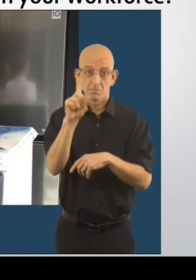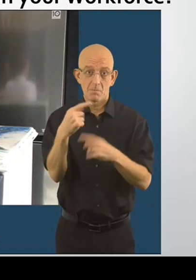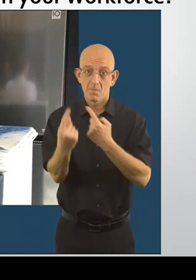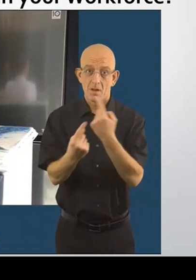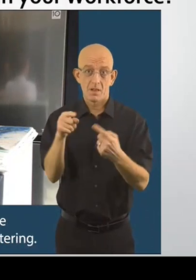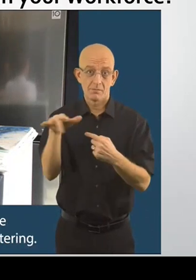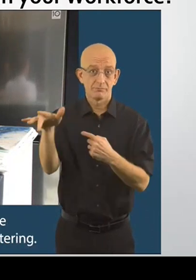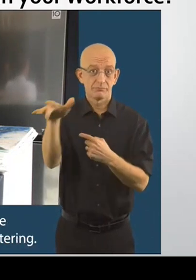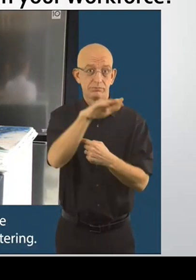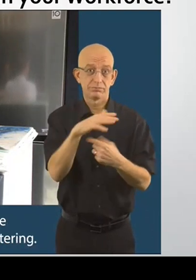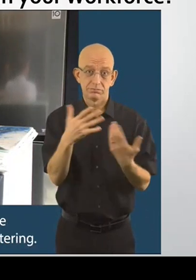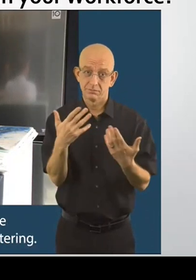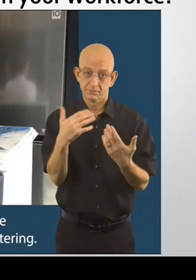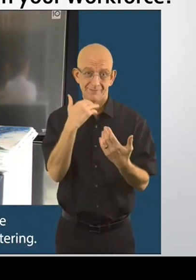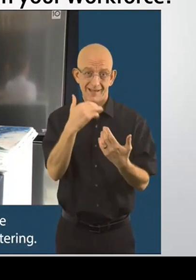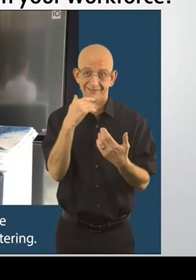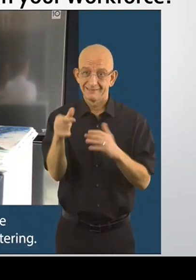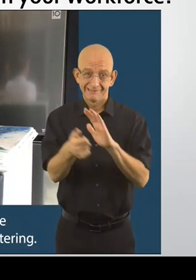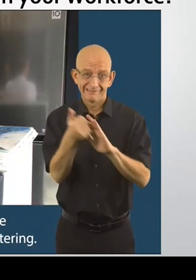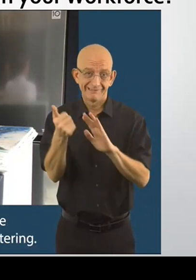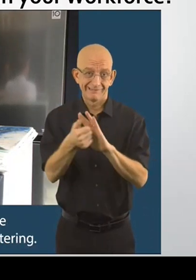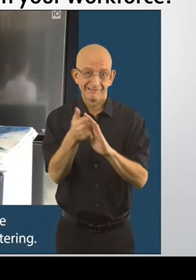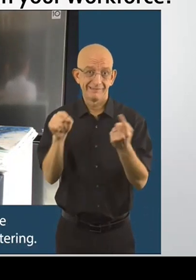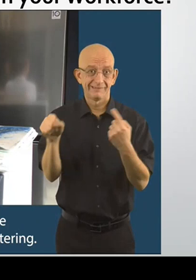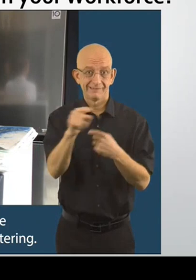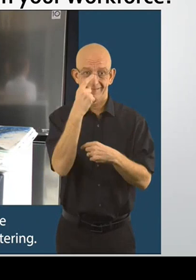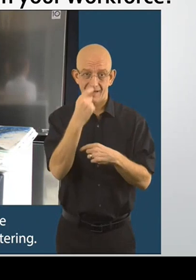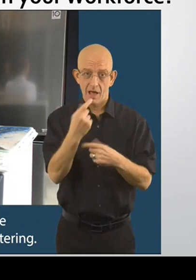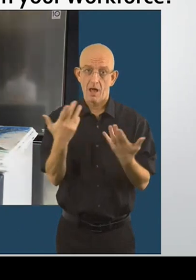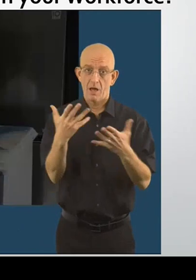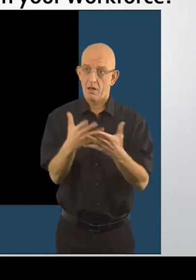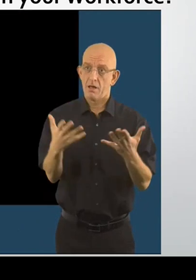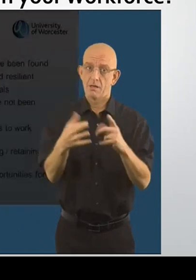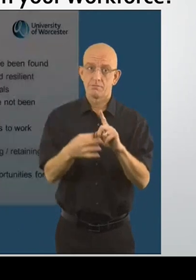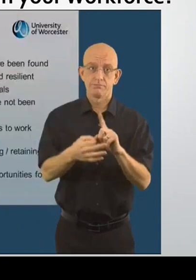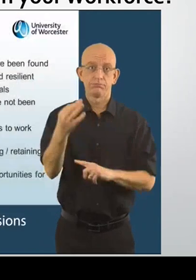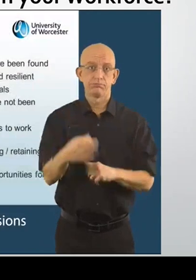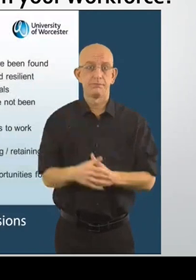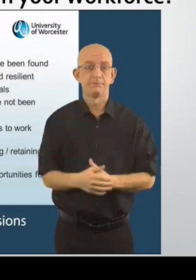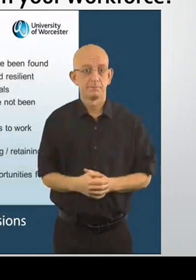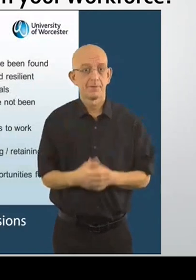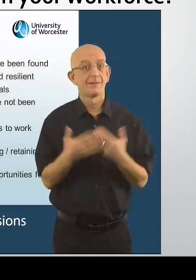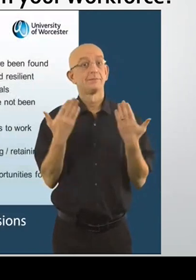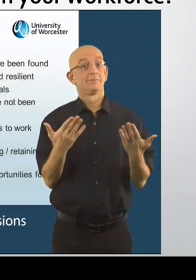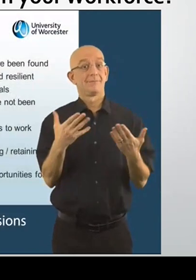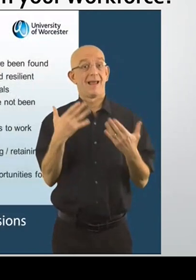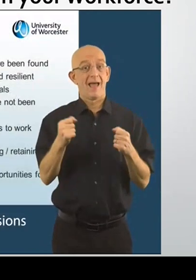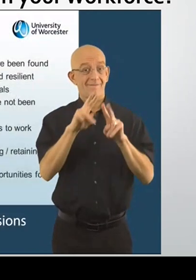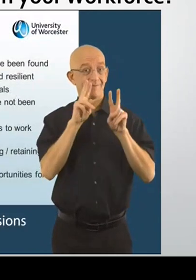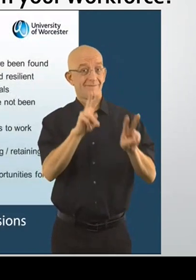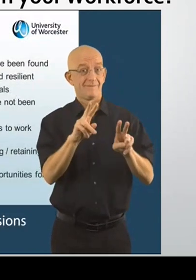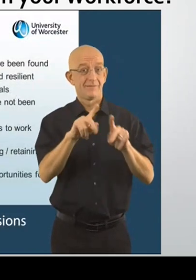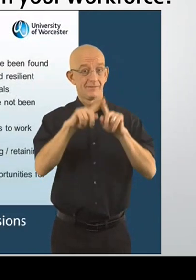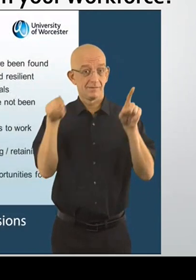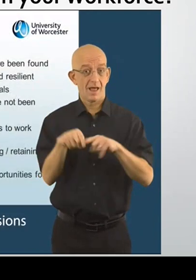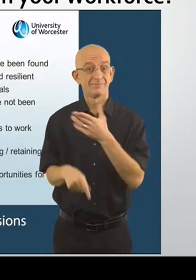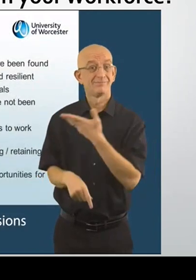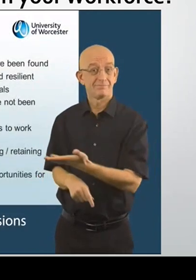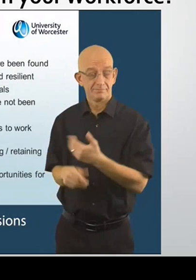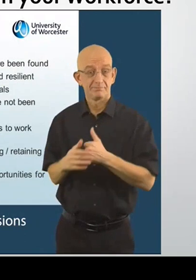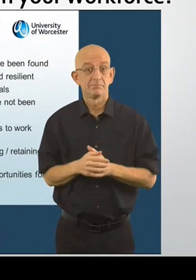a massive market of people there. There's a massive pool of talent there that could make a massive impact on fostering. There is now a slide stating the conclusions